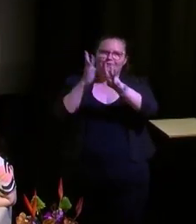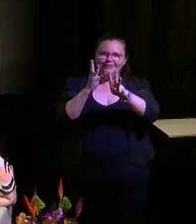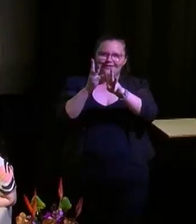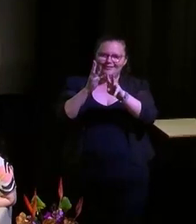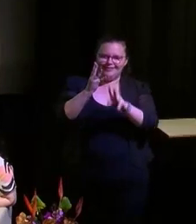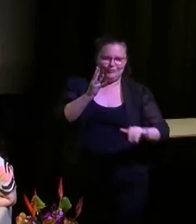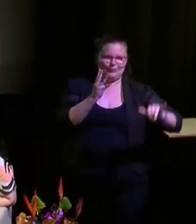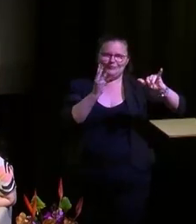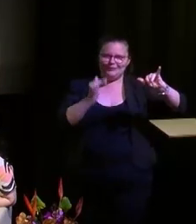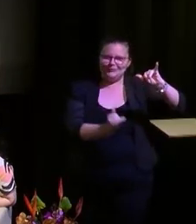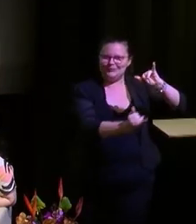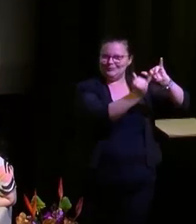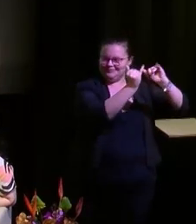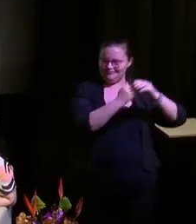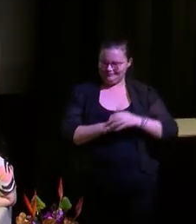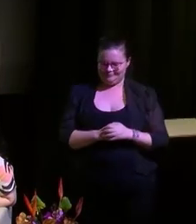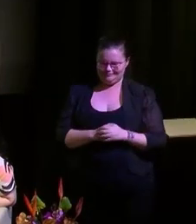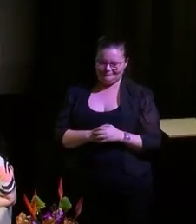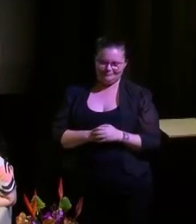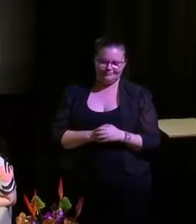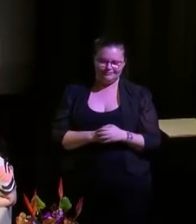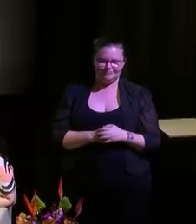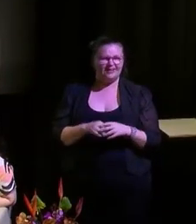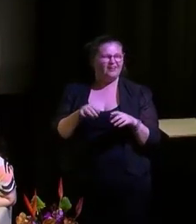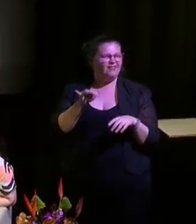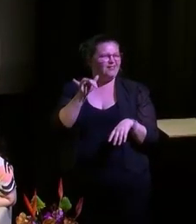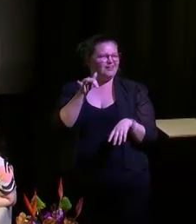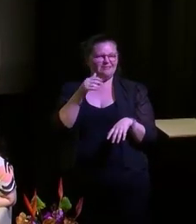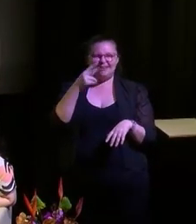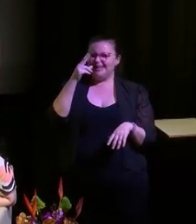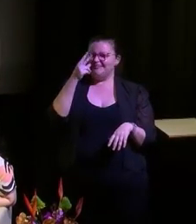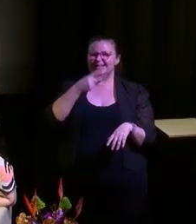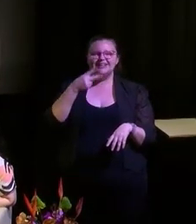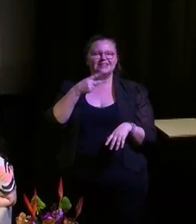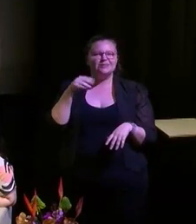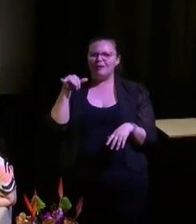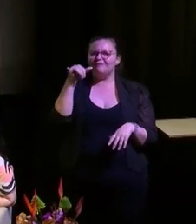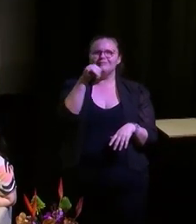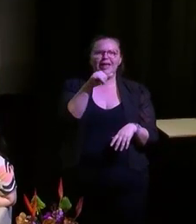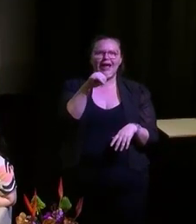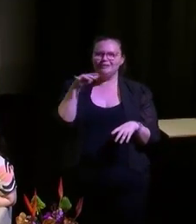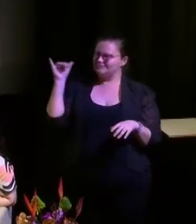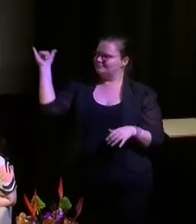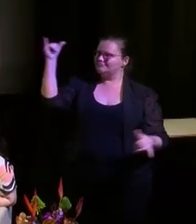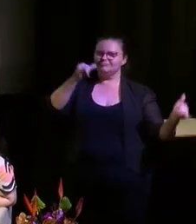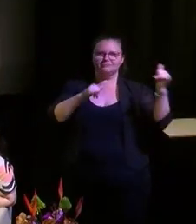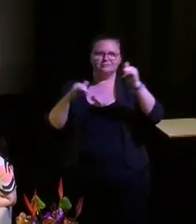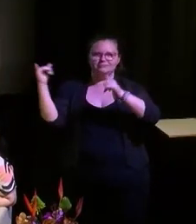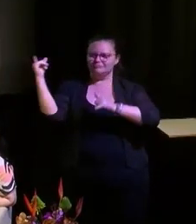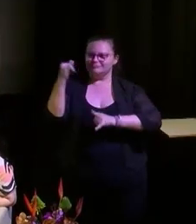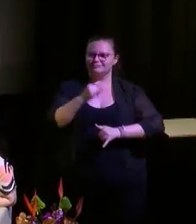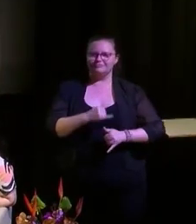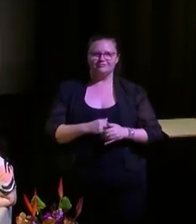came in. And there were like 12 planes that were bringing people across. And for me,